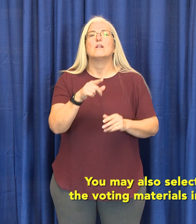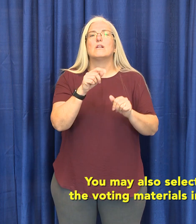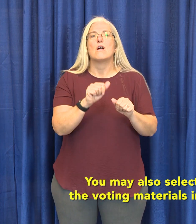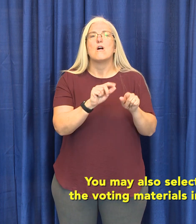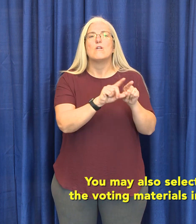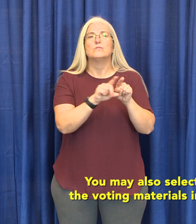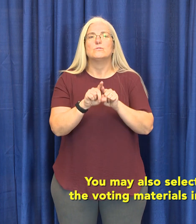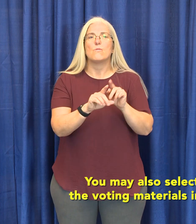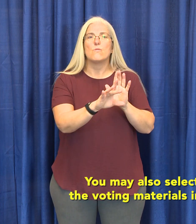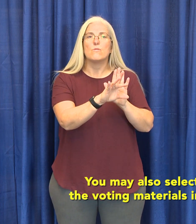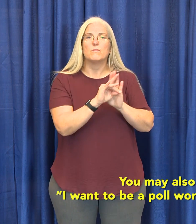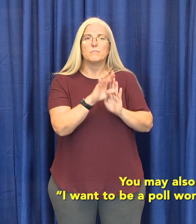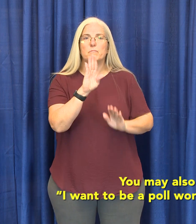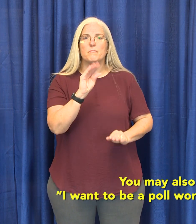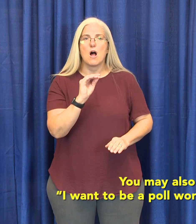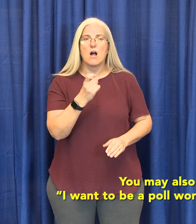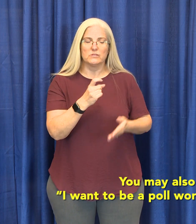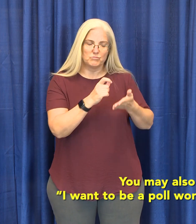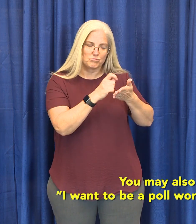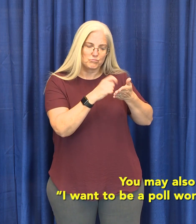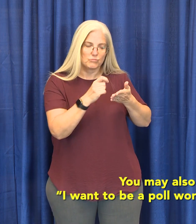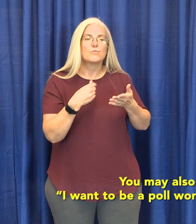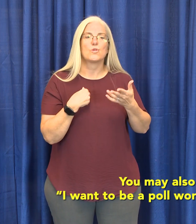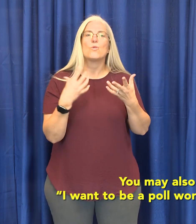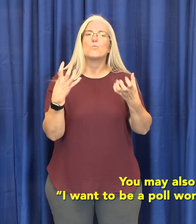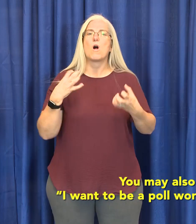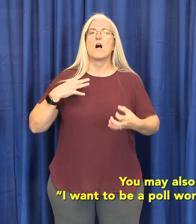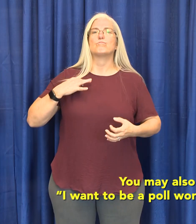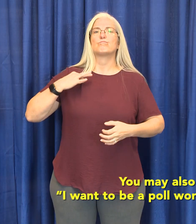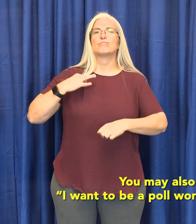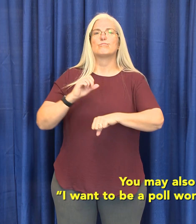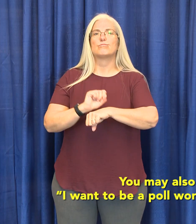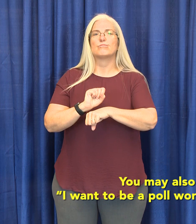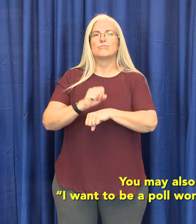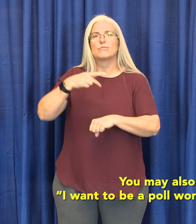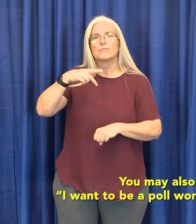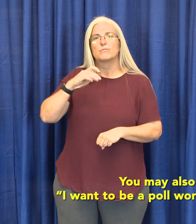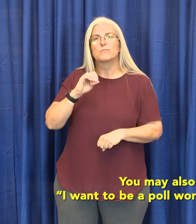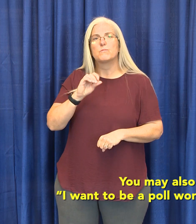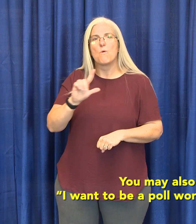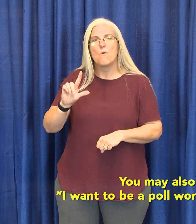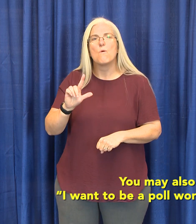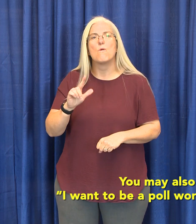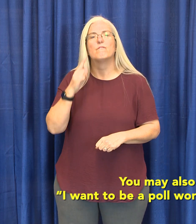You may also select the box, I want to be a poll worker, for future follow-up.